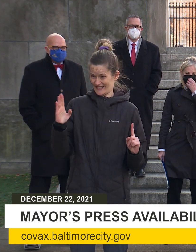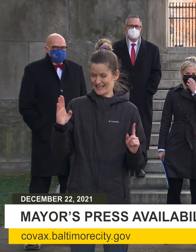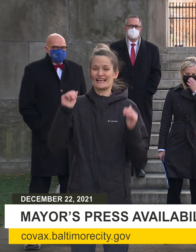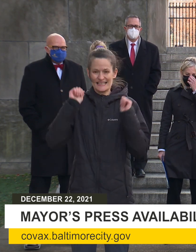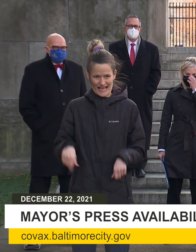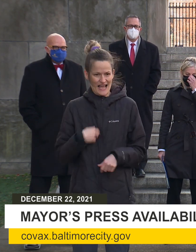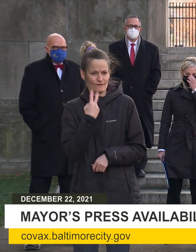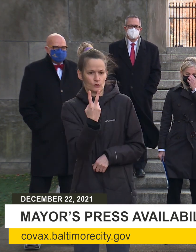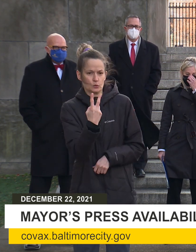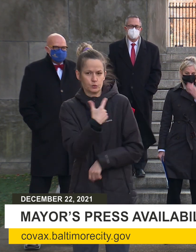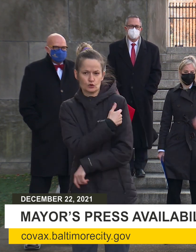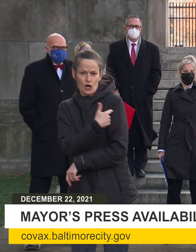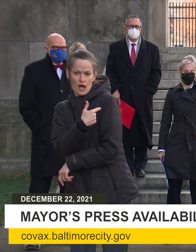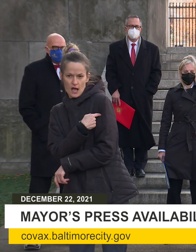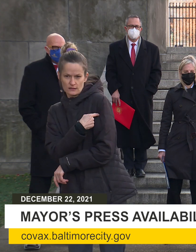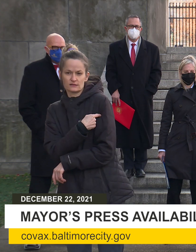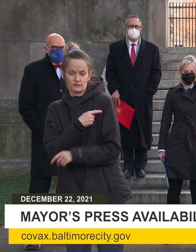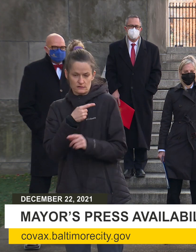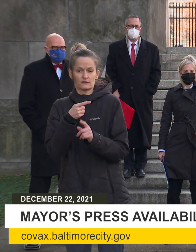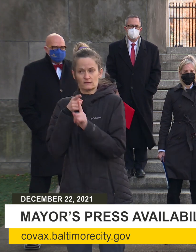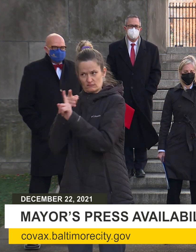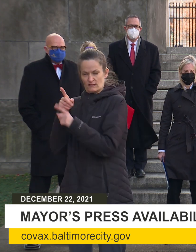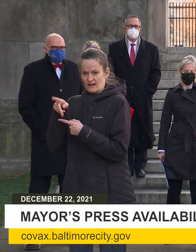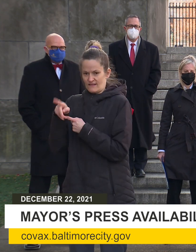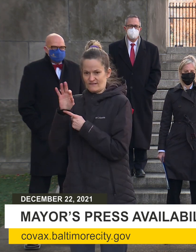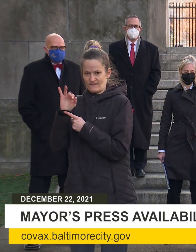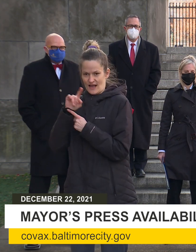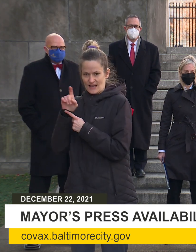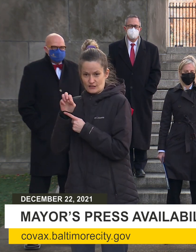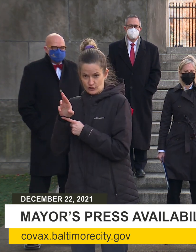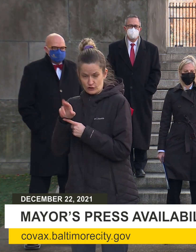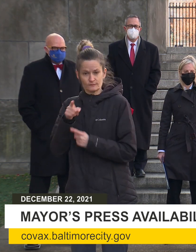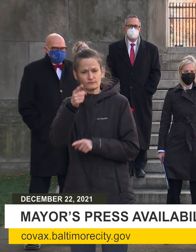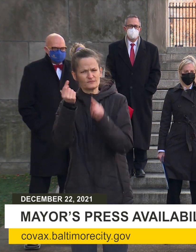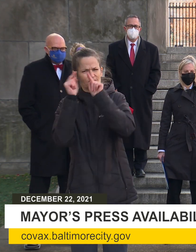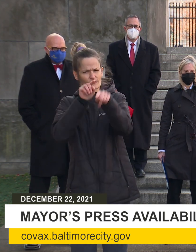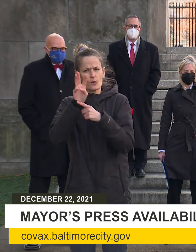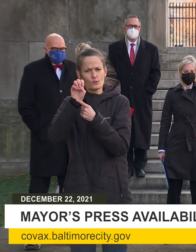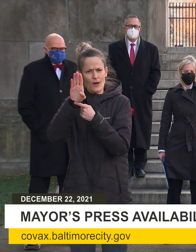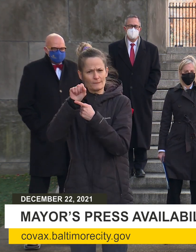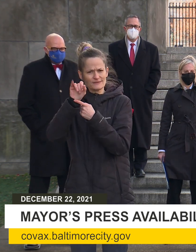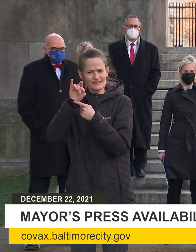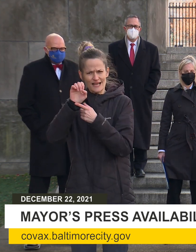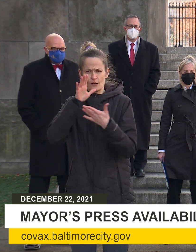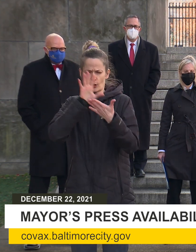Pfizer. Please go to our website to learn more about where you can get vaccinated,